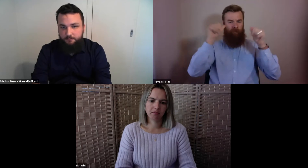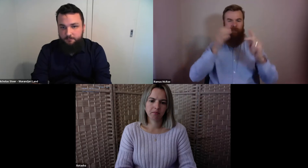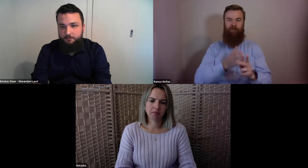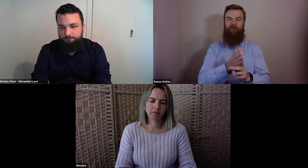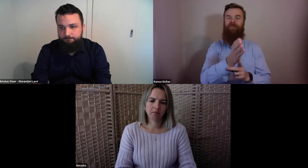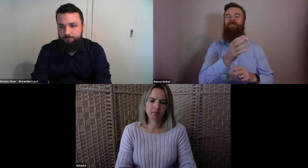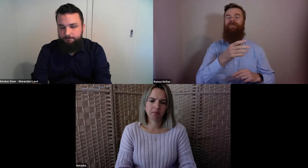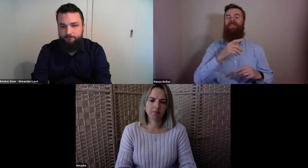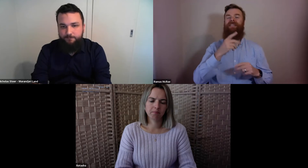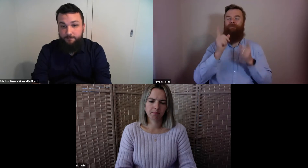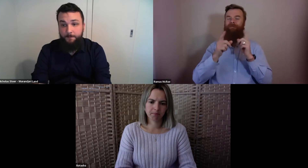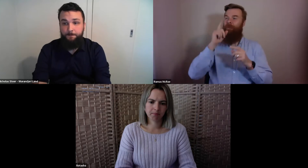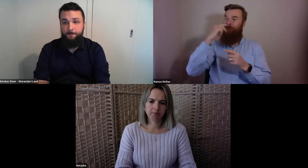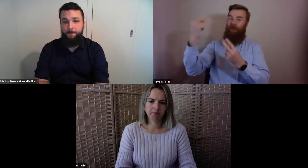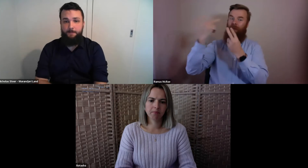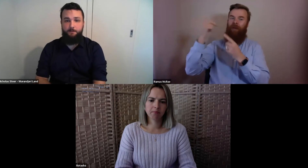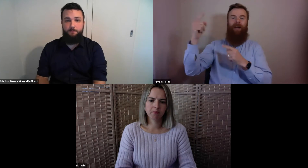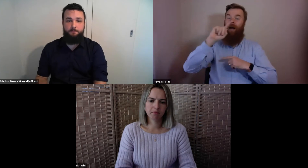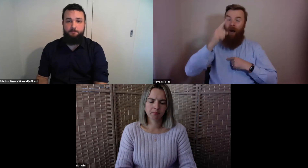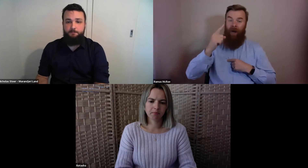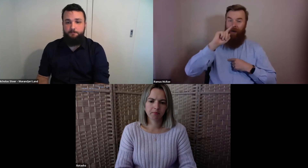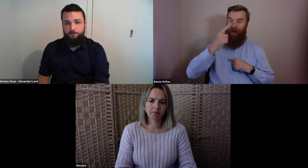attitude, being willing.